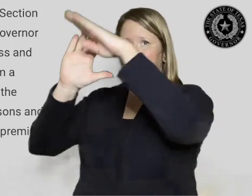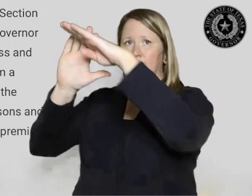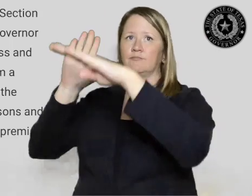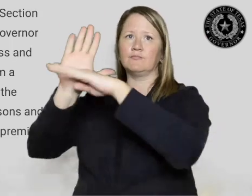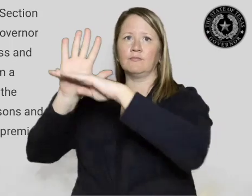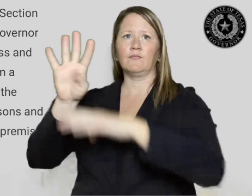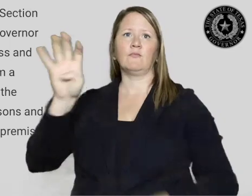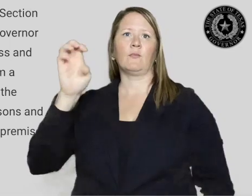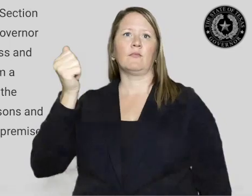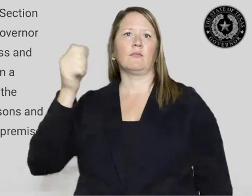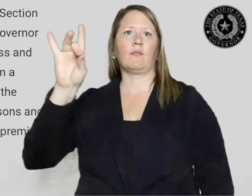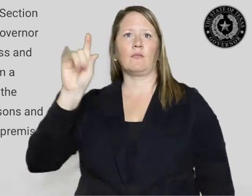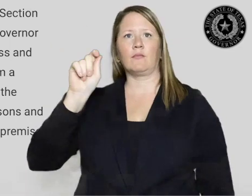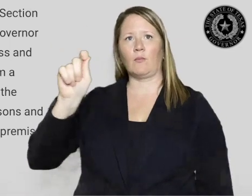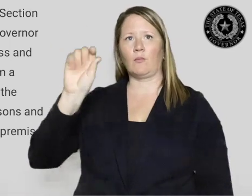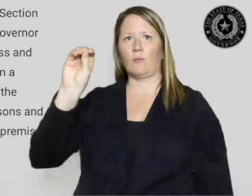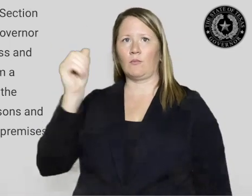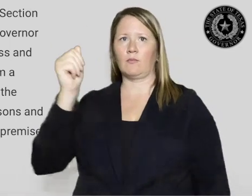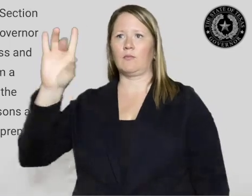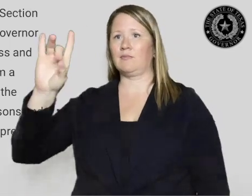whereas under Section